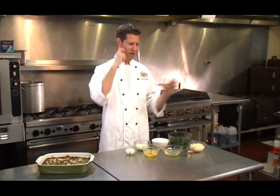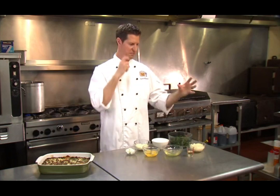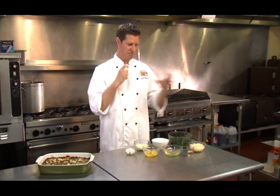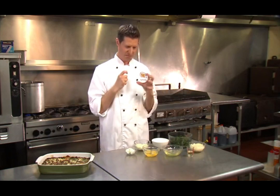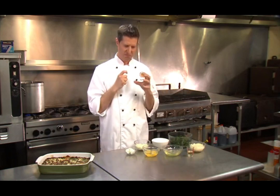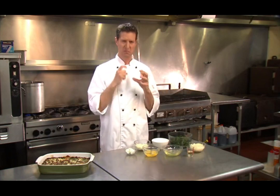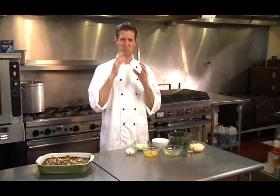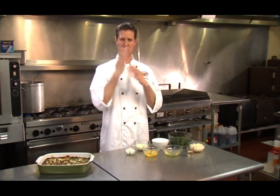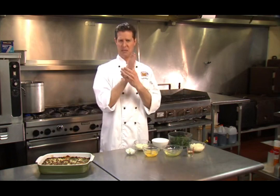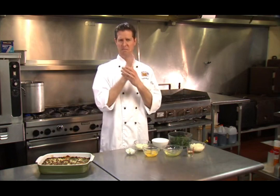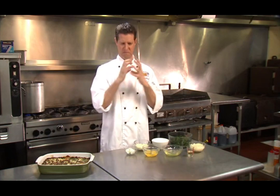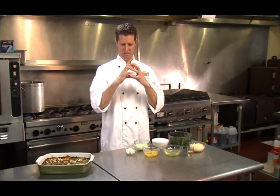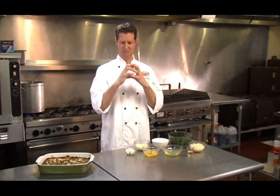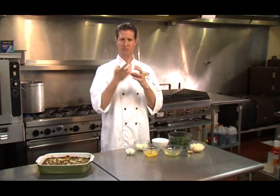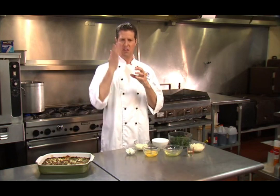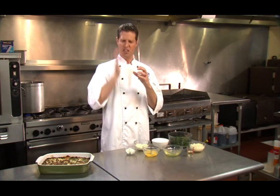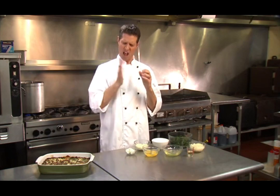Chop 1 medium onion, dice,